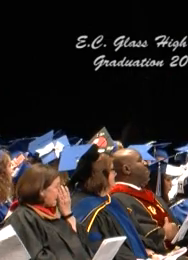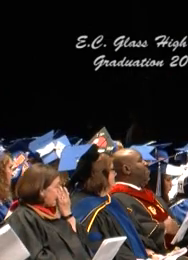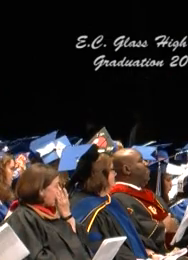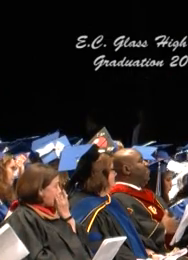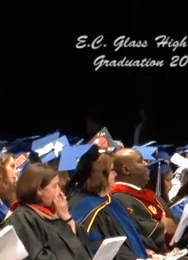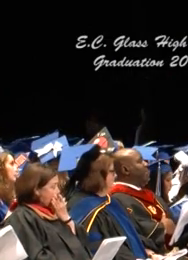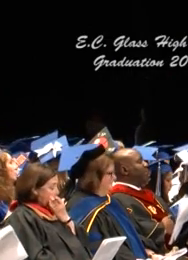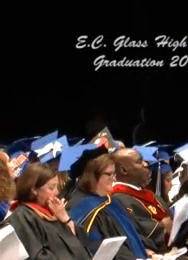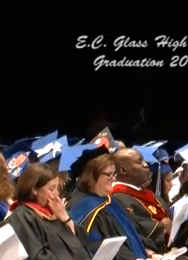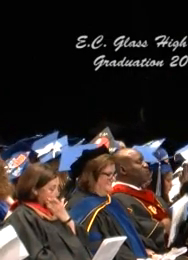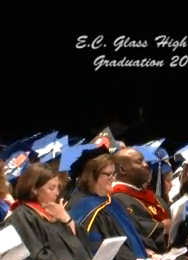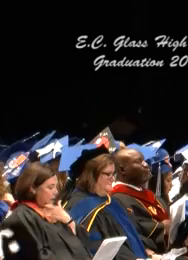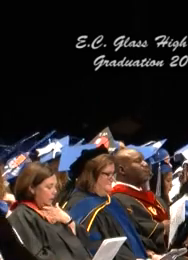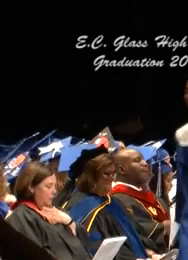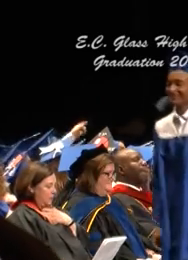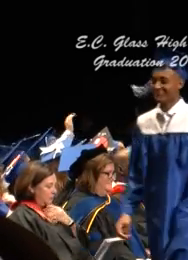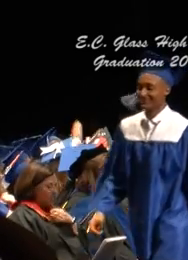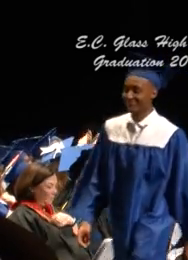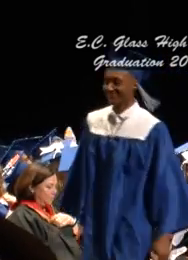Keller Bruce Royer.